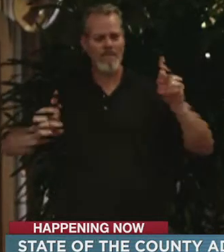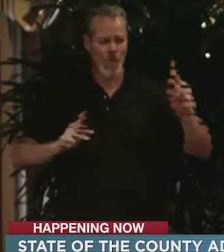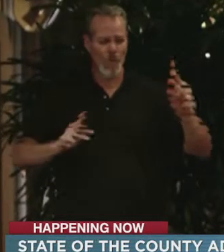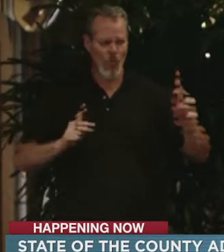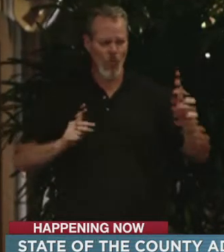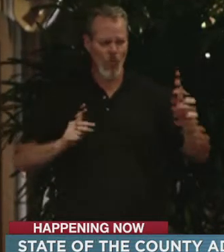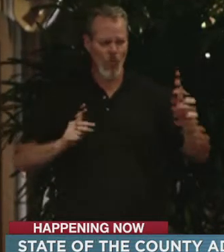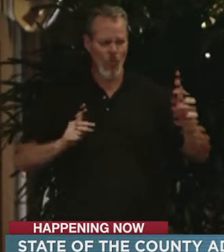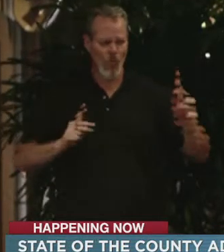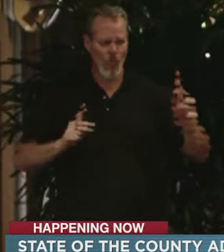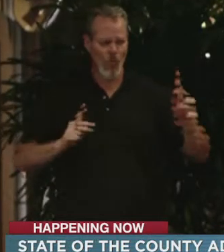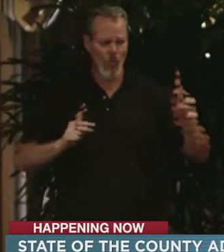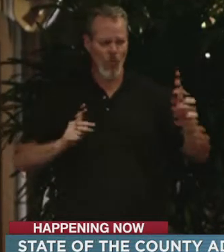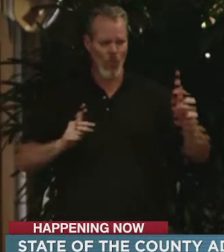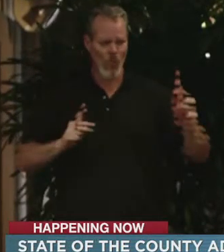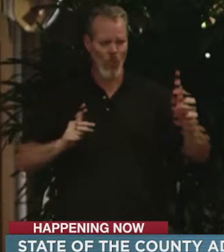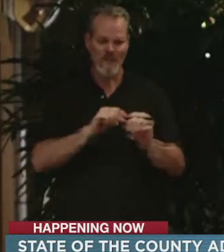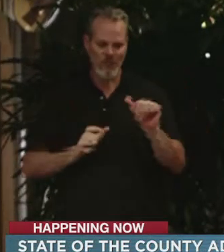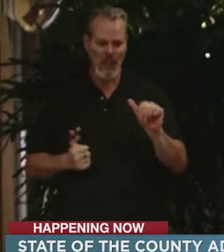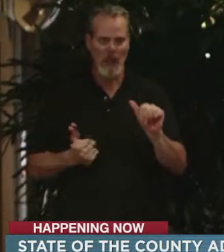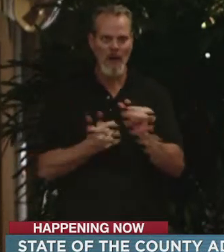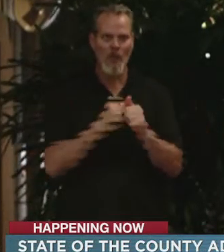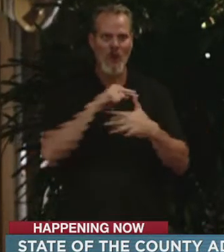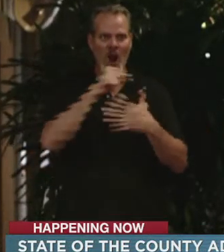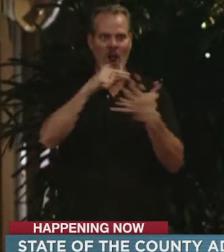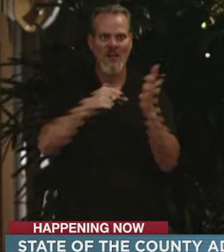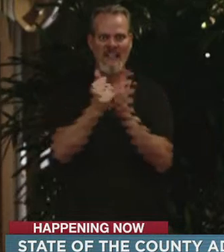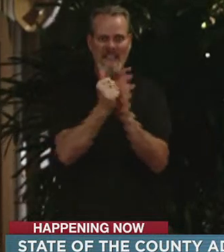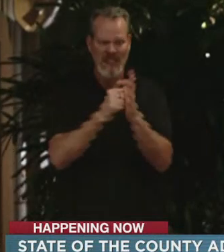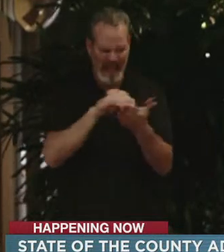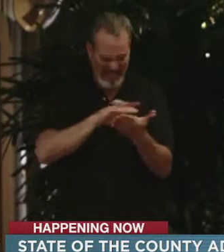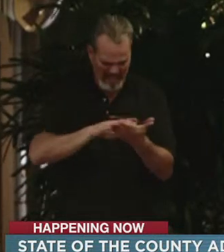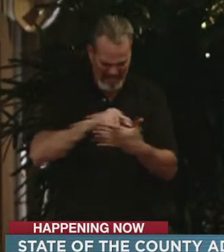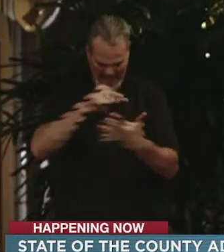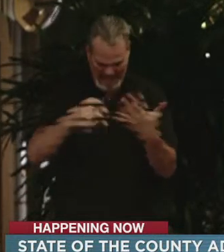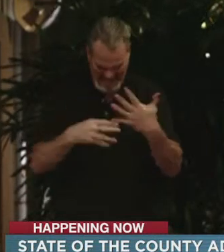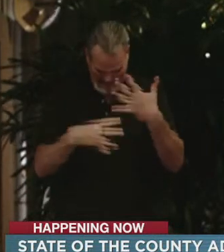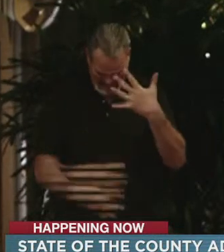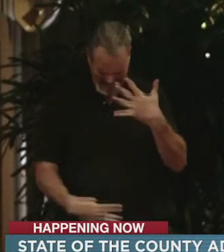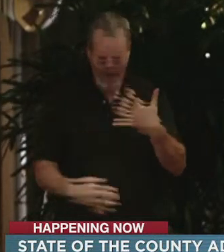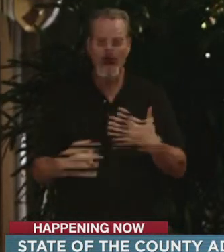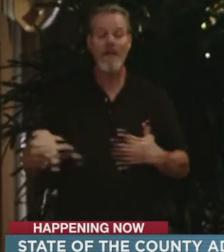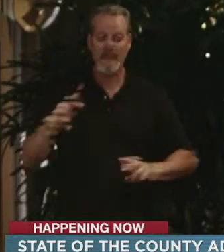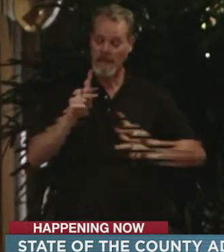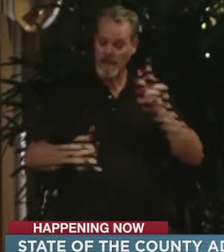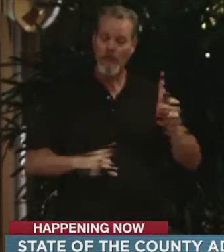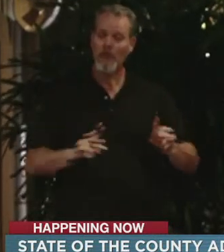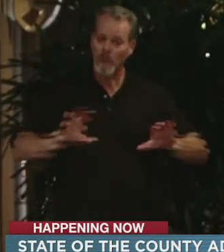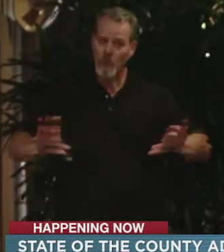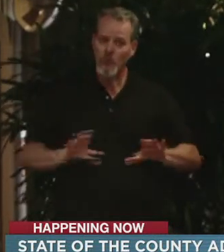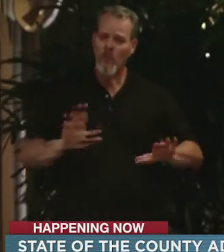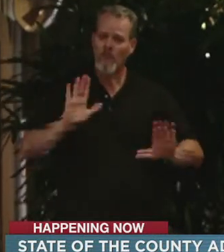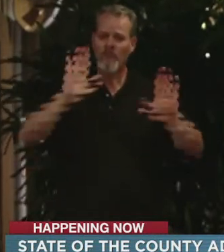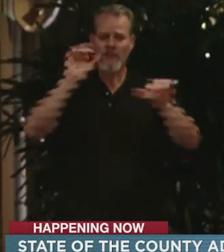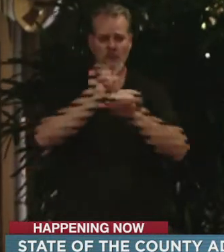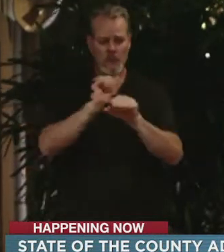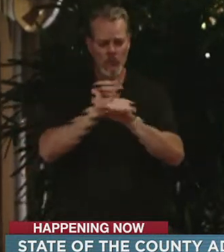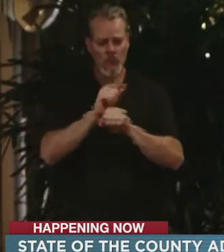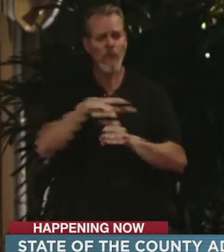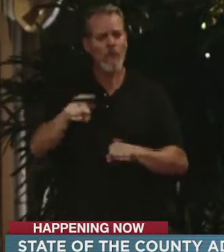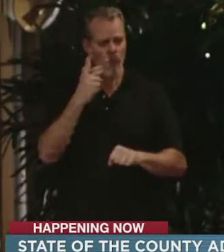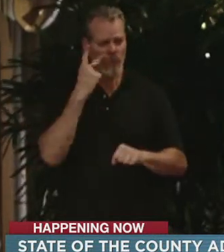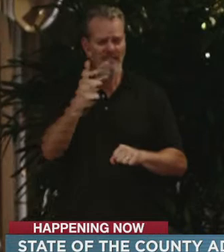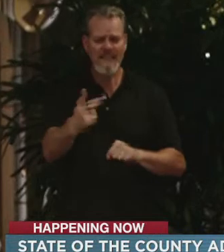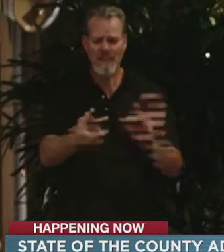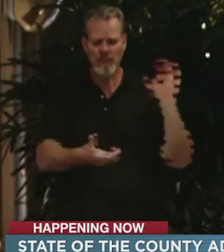trouble keeping up with all the stuff that they're submitting to put on our agendas, because these folks are very productive, and I think that you will see, in concert